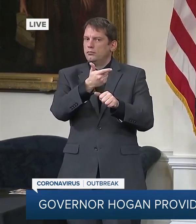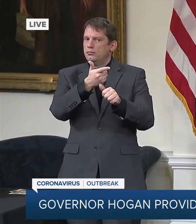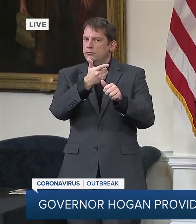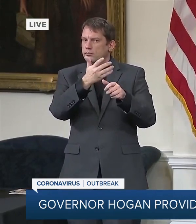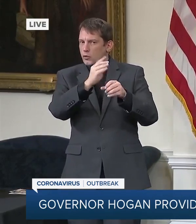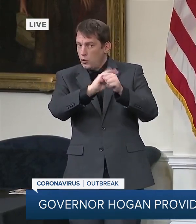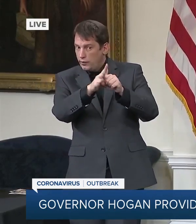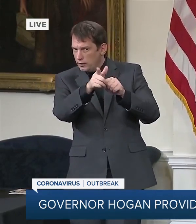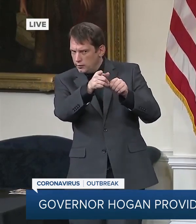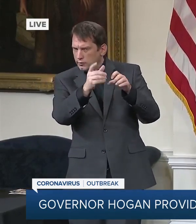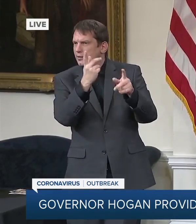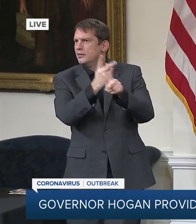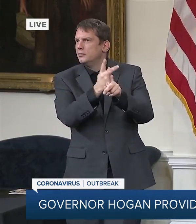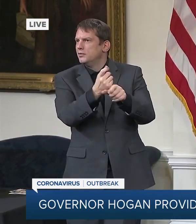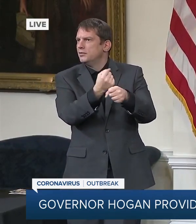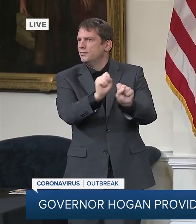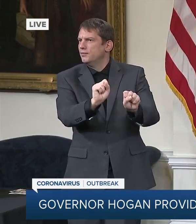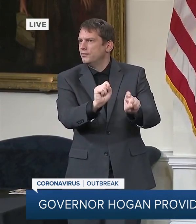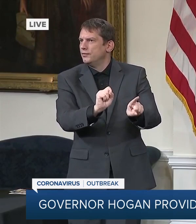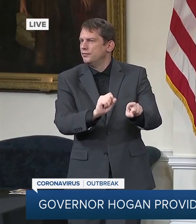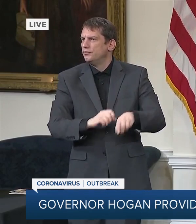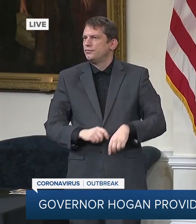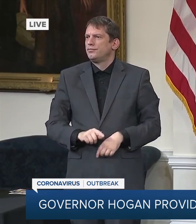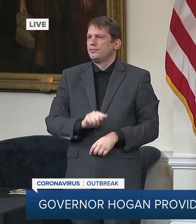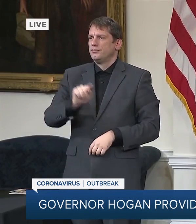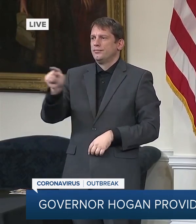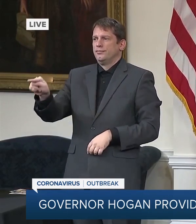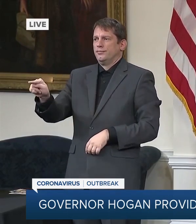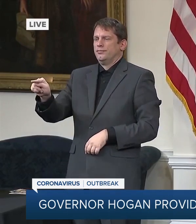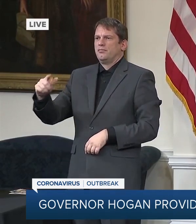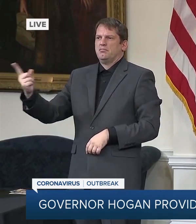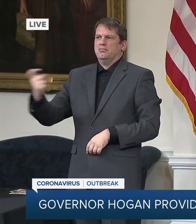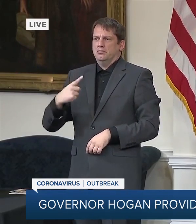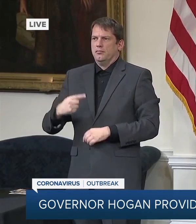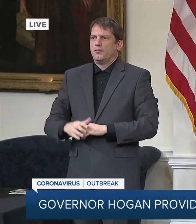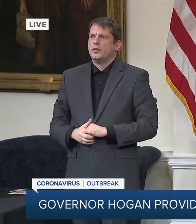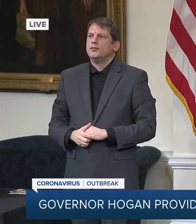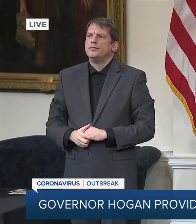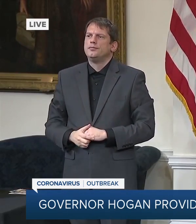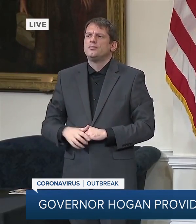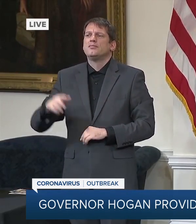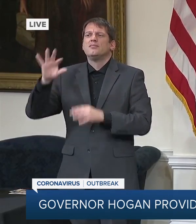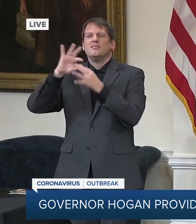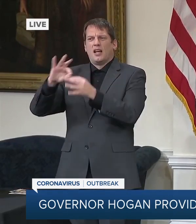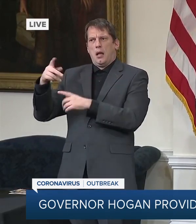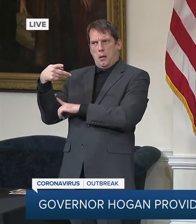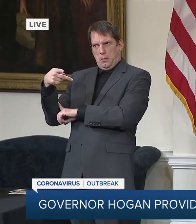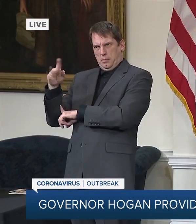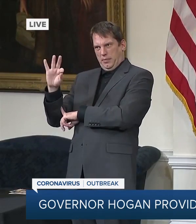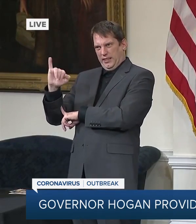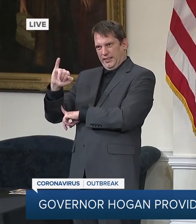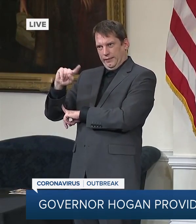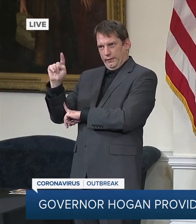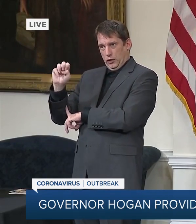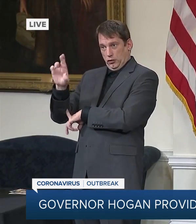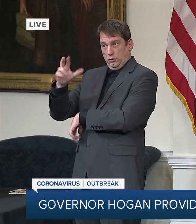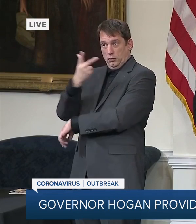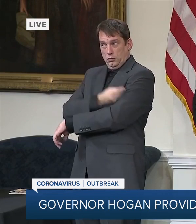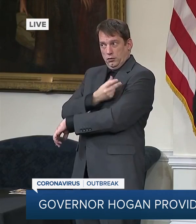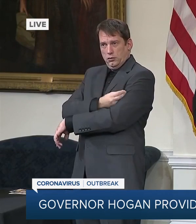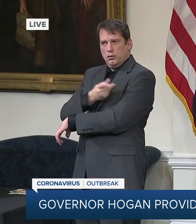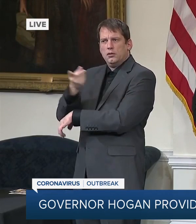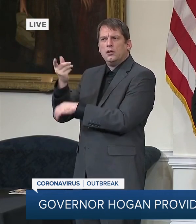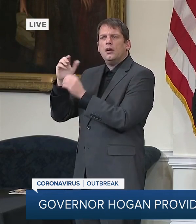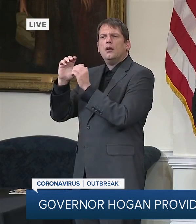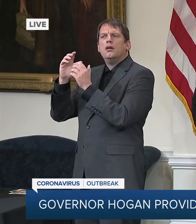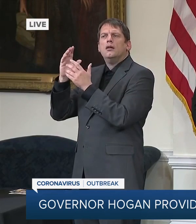how Maryland could see fewer doses coming in as planned? Sure. Well, we haven't got a lot of